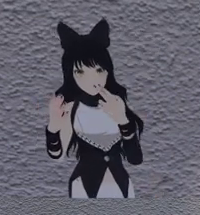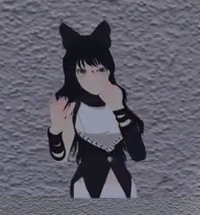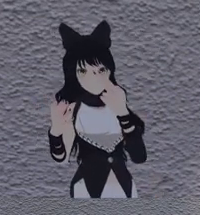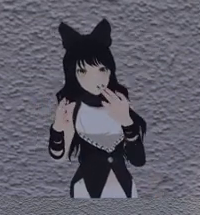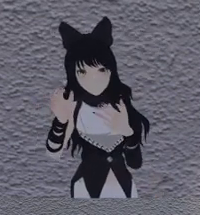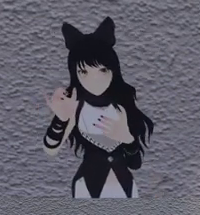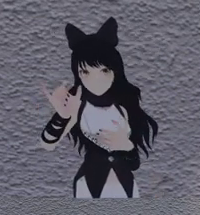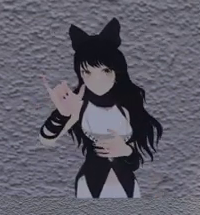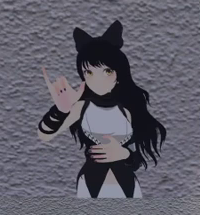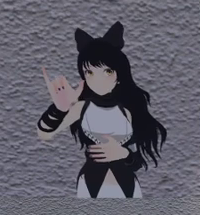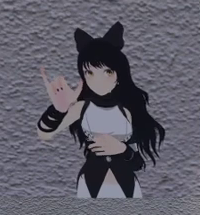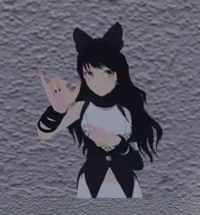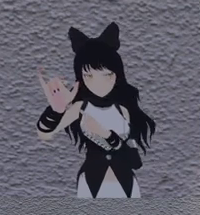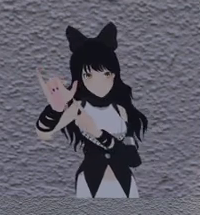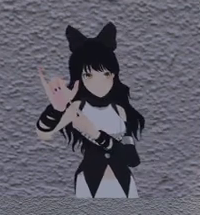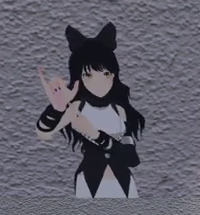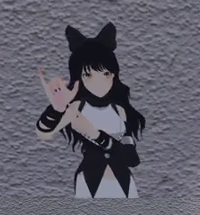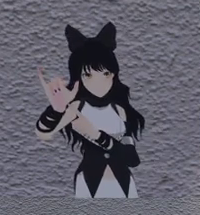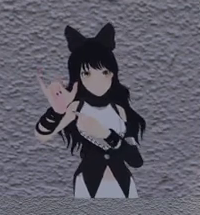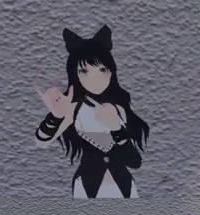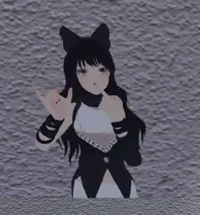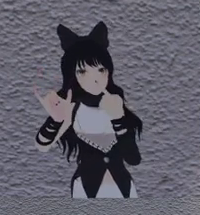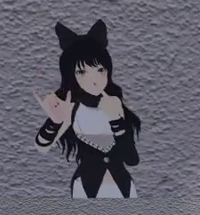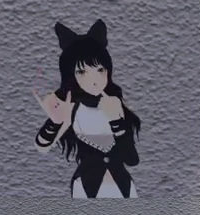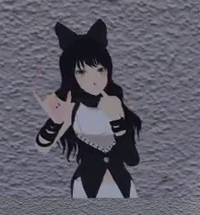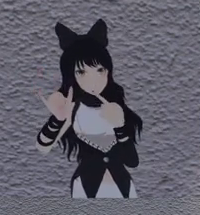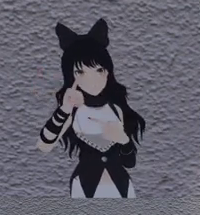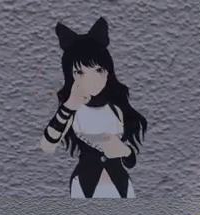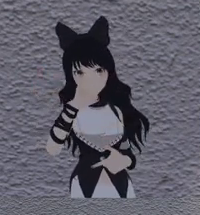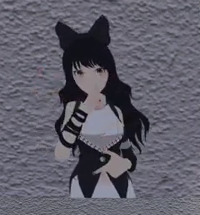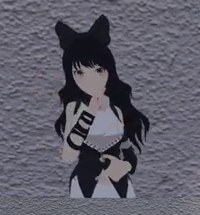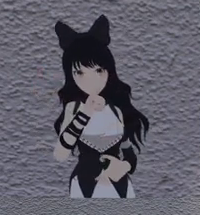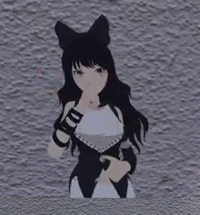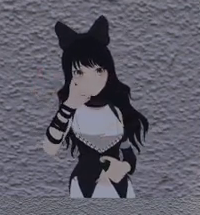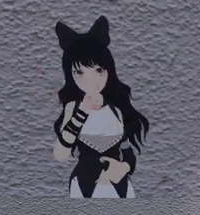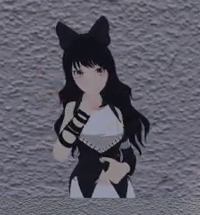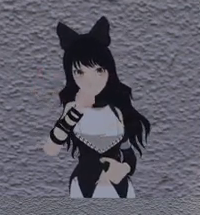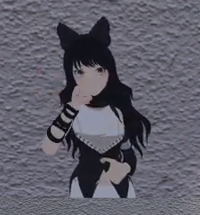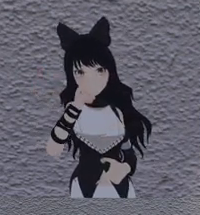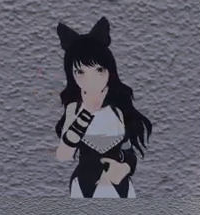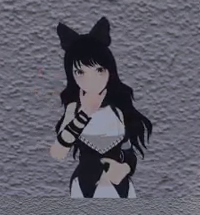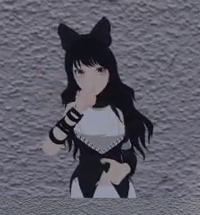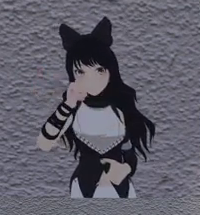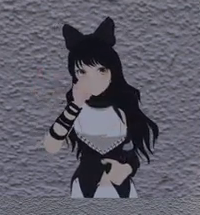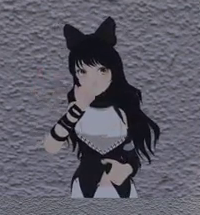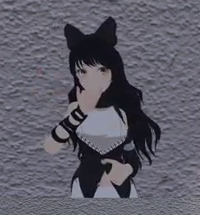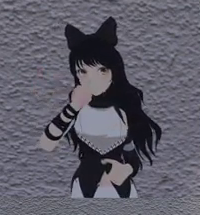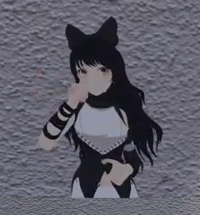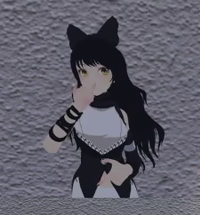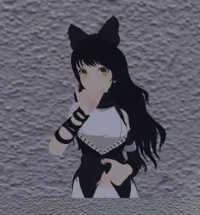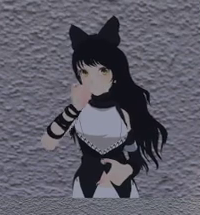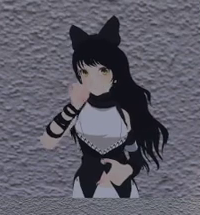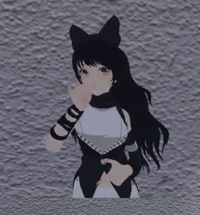Now, what's this sign? See, you're gonna have a Y hand right on your nose. Silly.